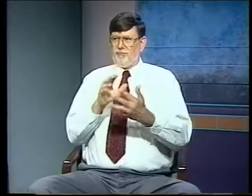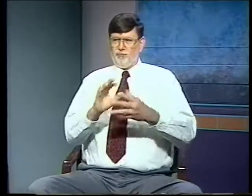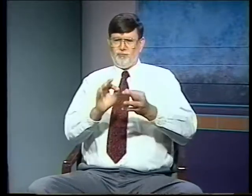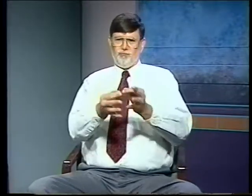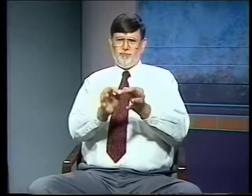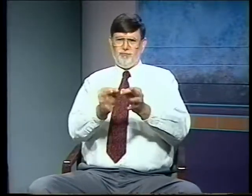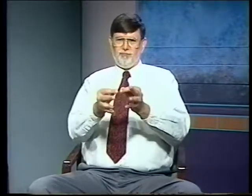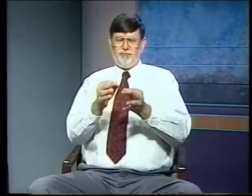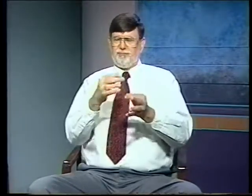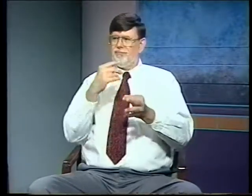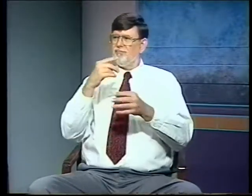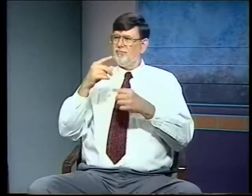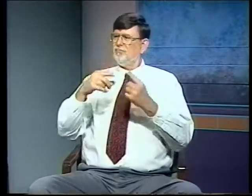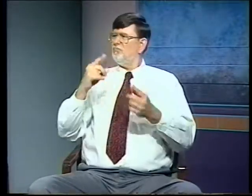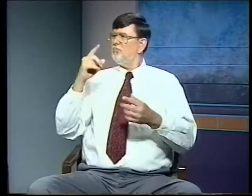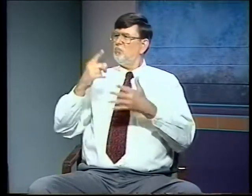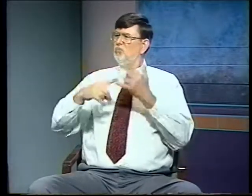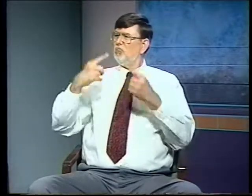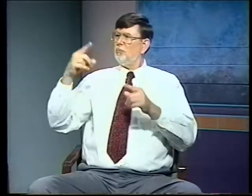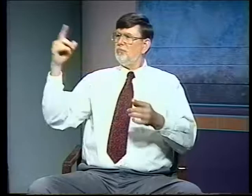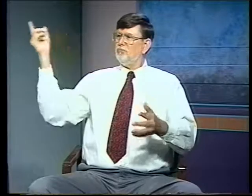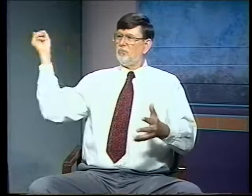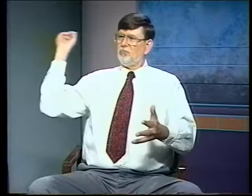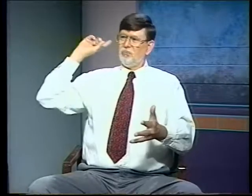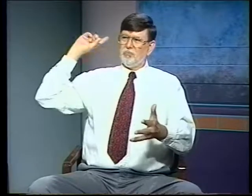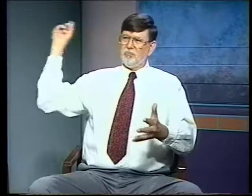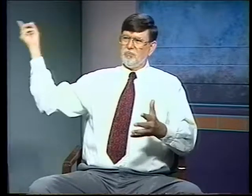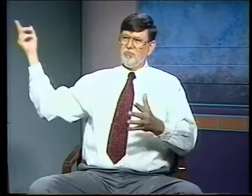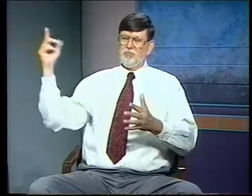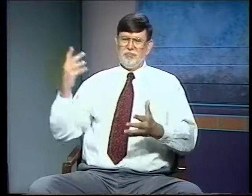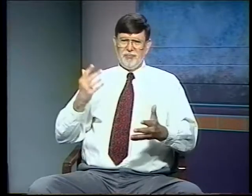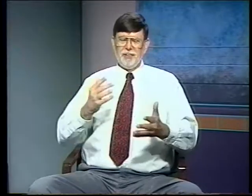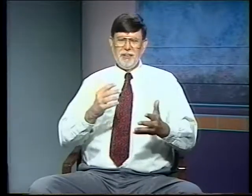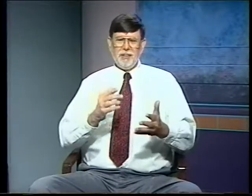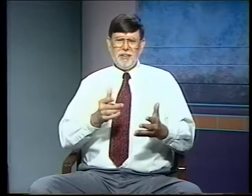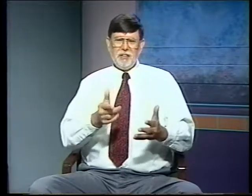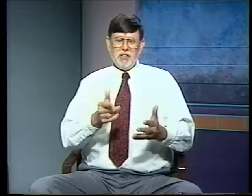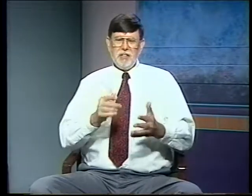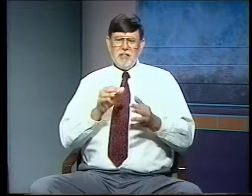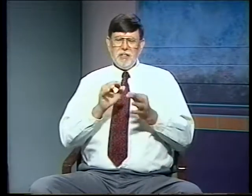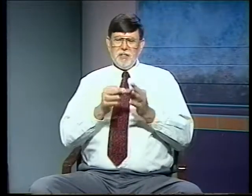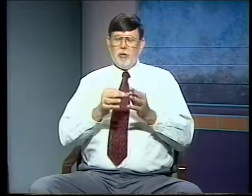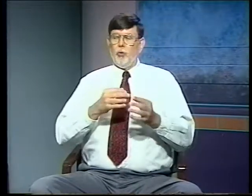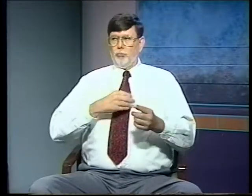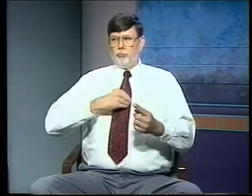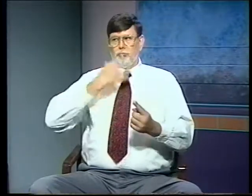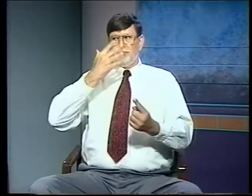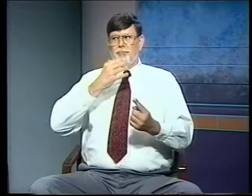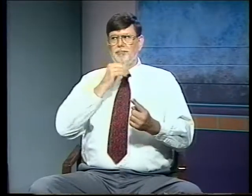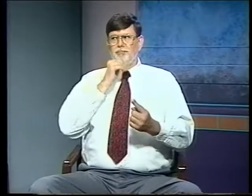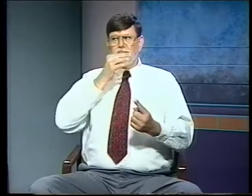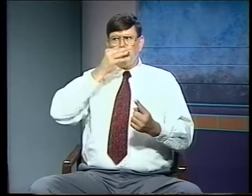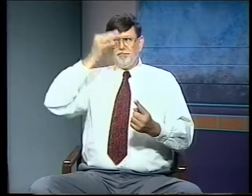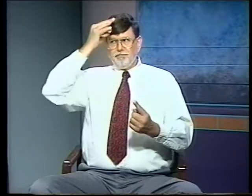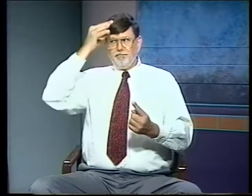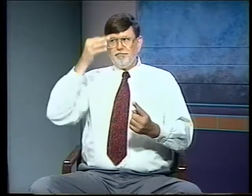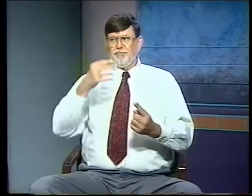there was an interpreter standing right in front of that group interpreting the events. And the interpreter was also